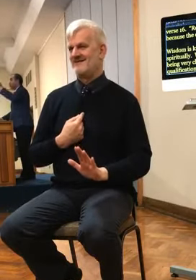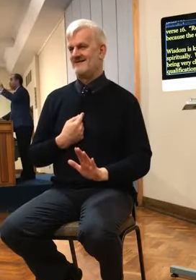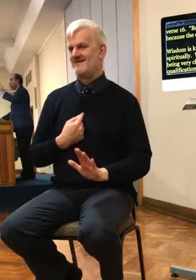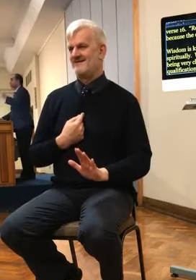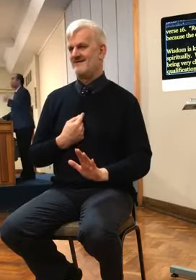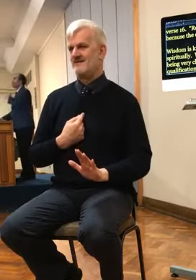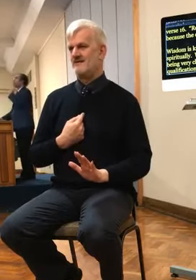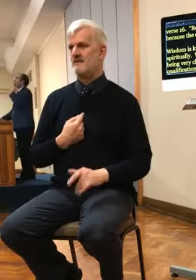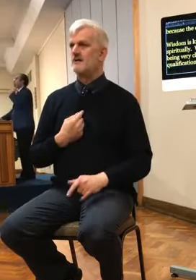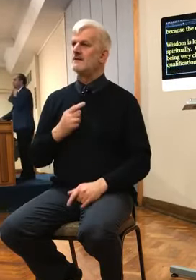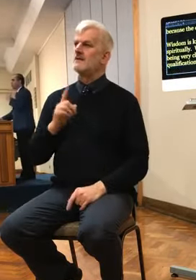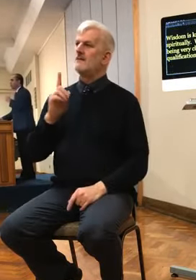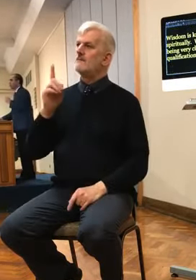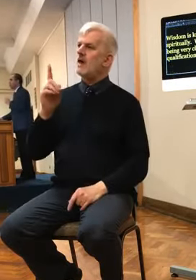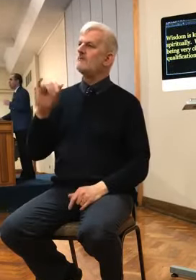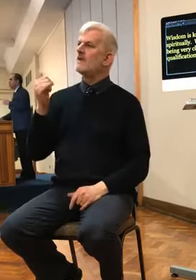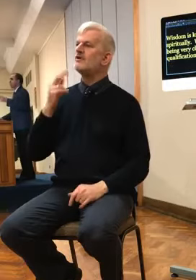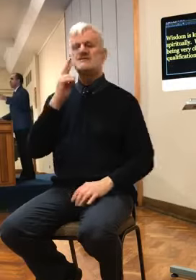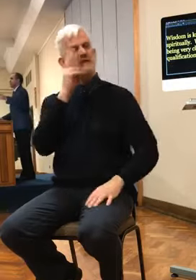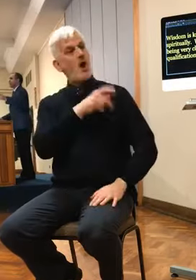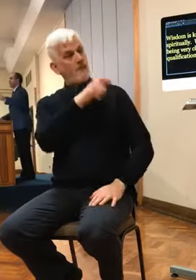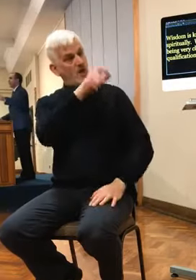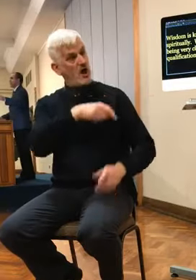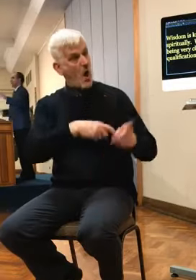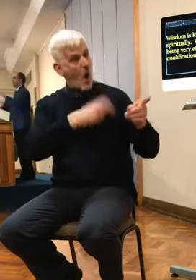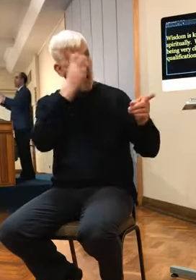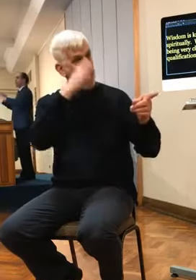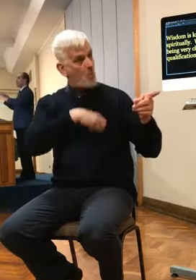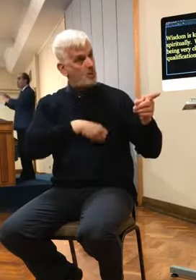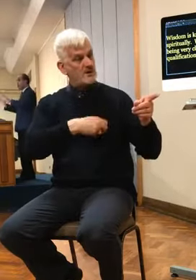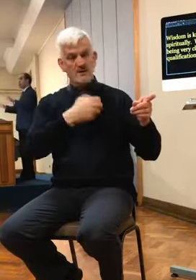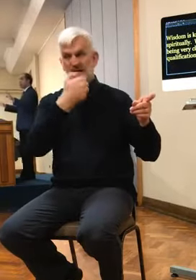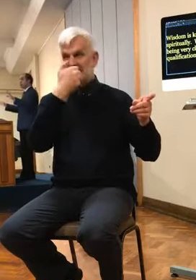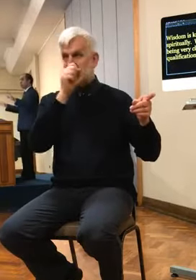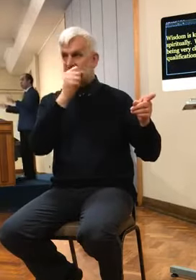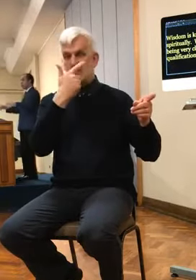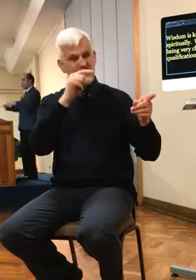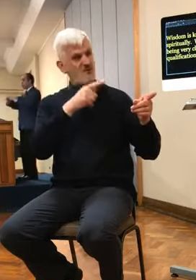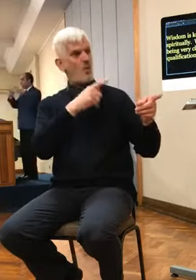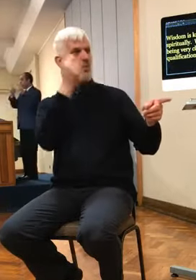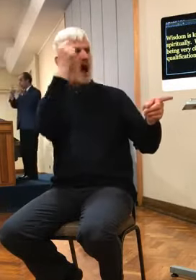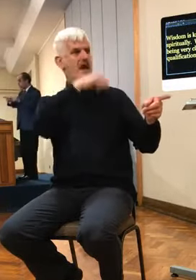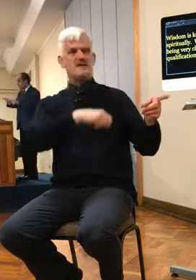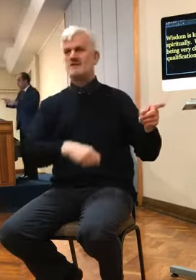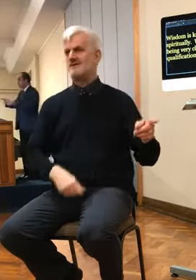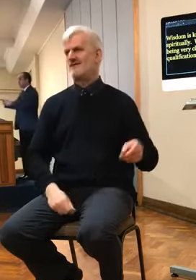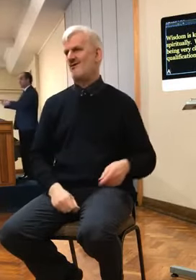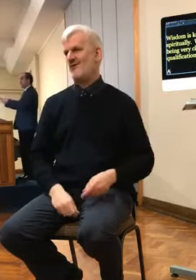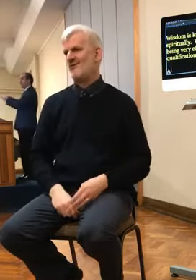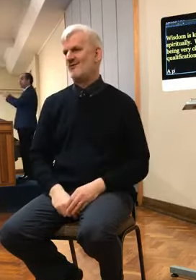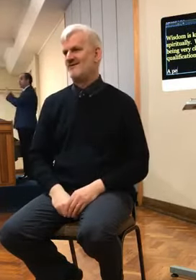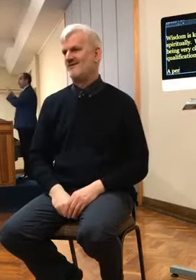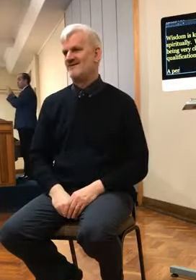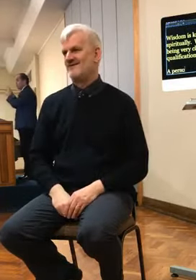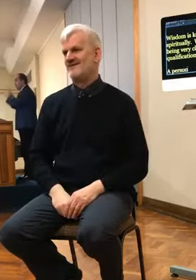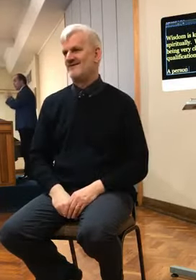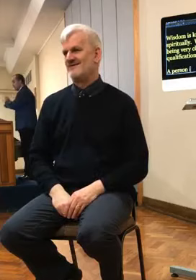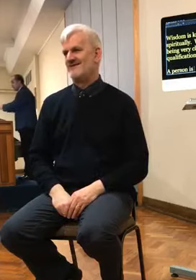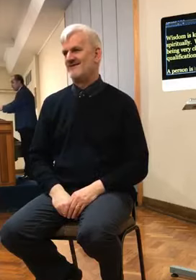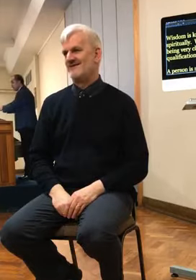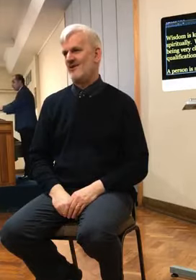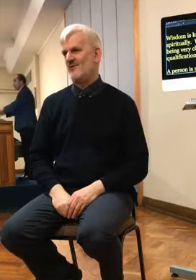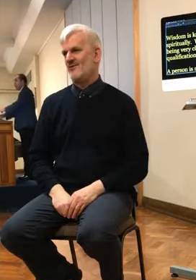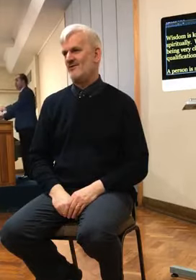somebody is old, he's 60, 70, he's wise. Wisdom has nothing to do with academics. It has nothing to do